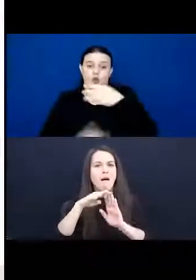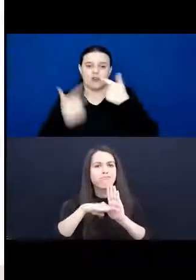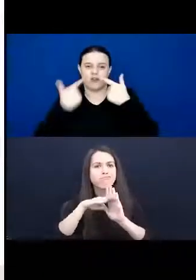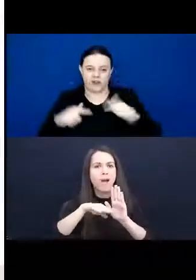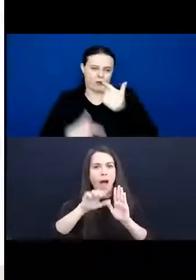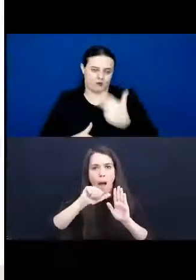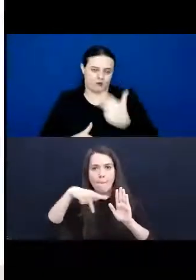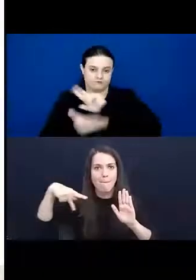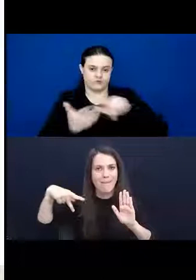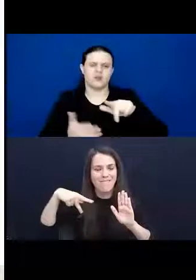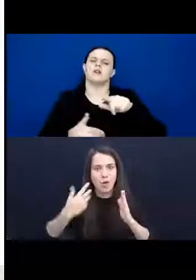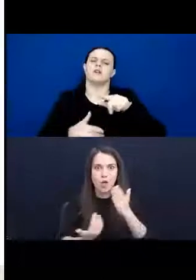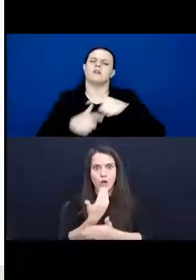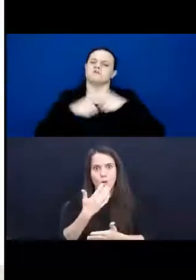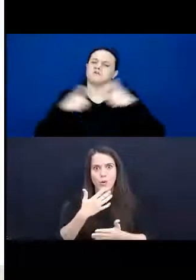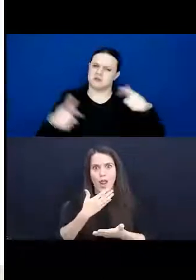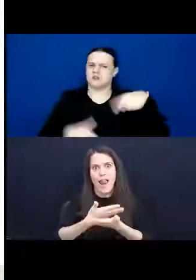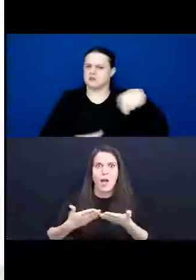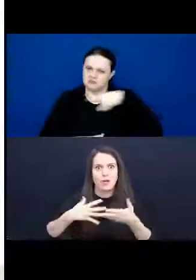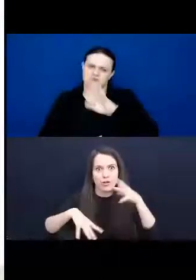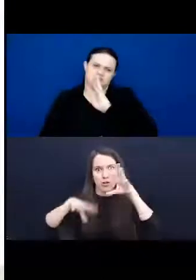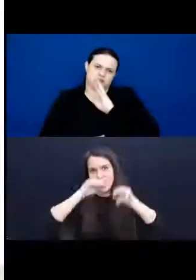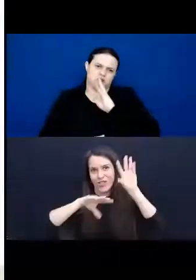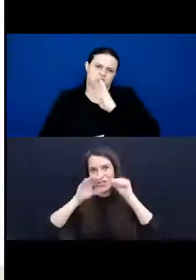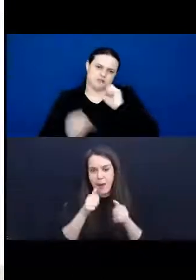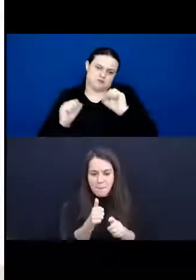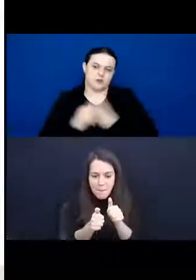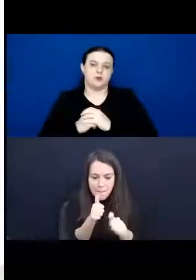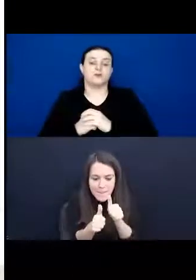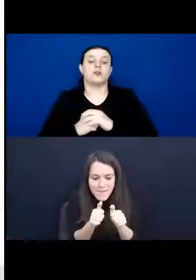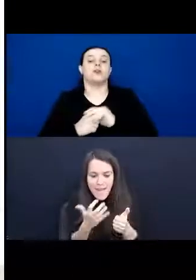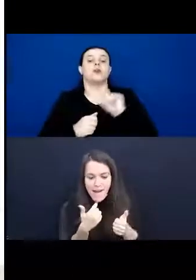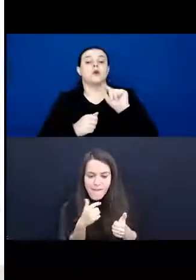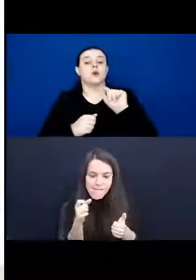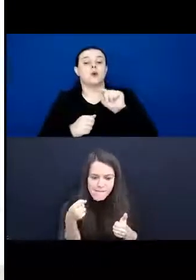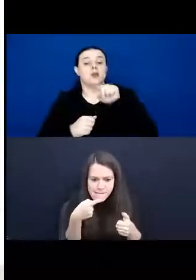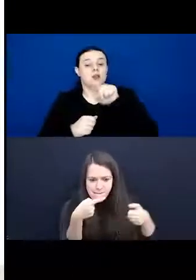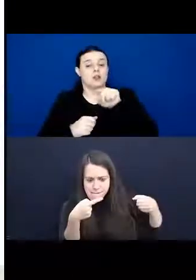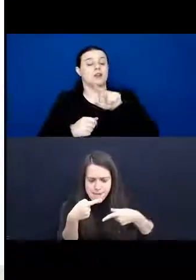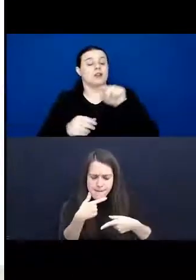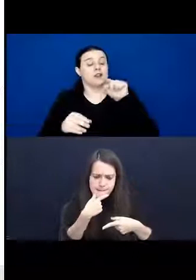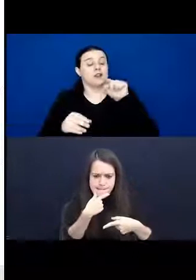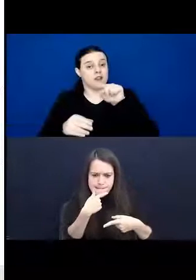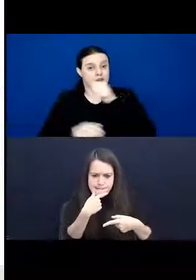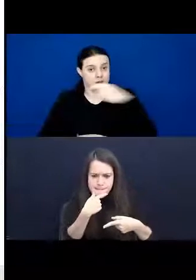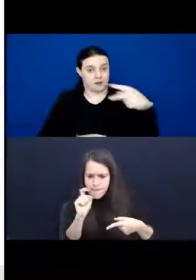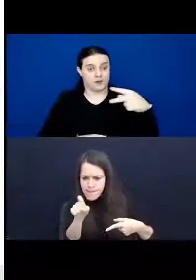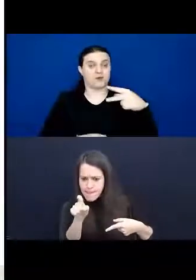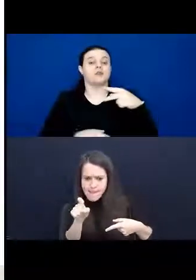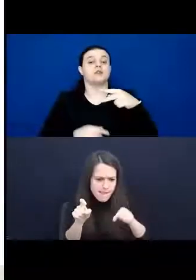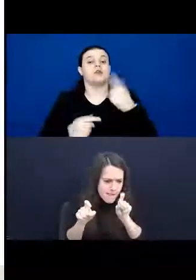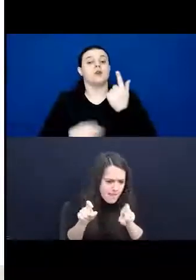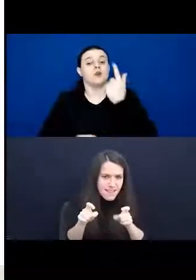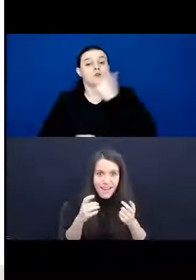many of you may already know. And by using Duolingo, you can earn